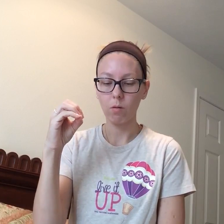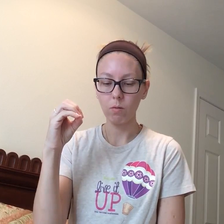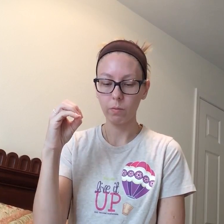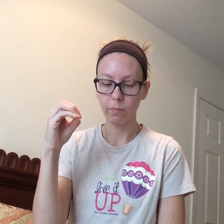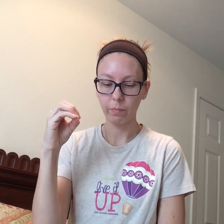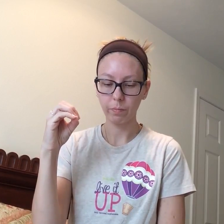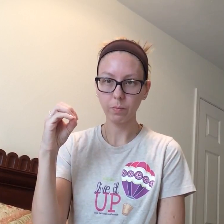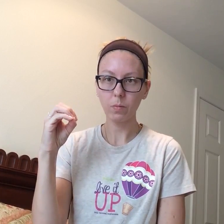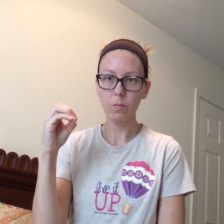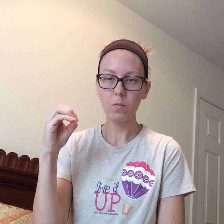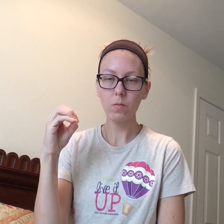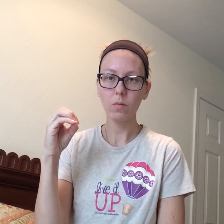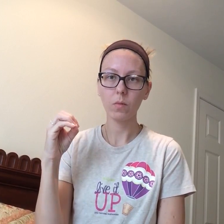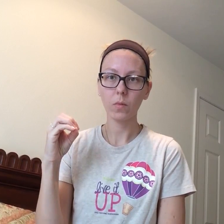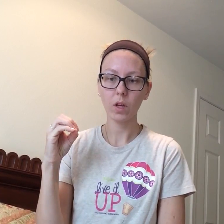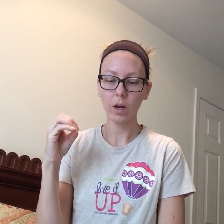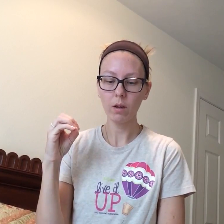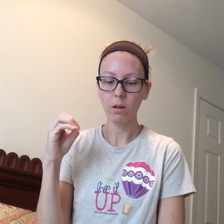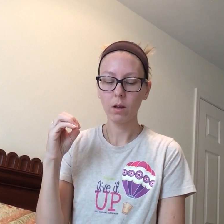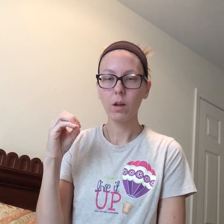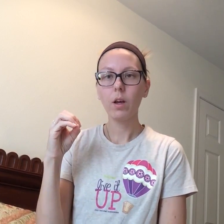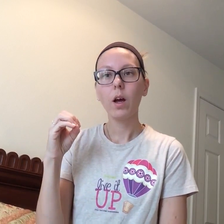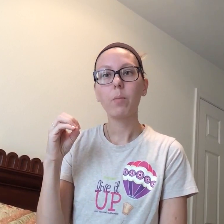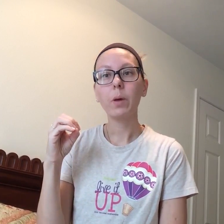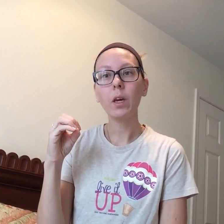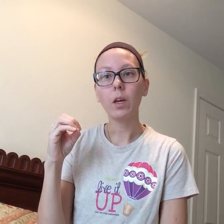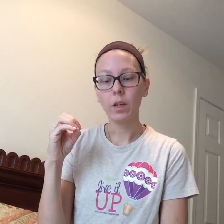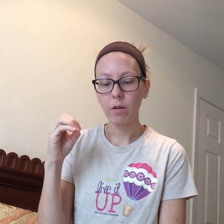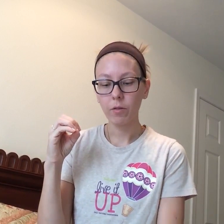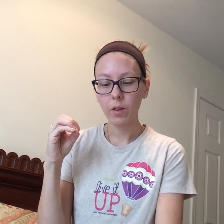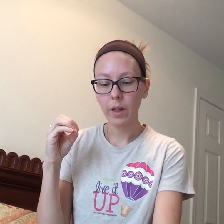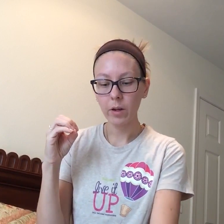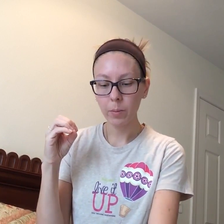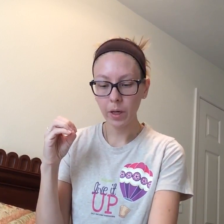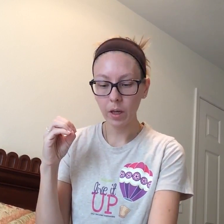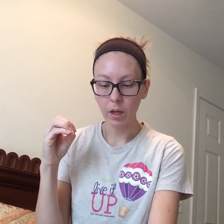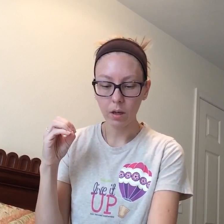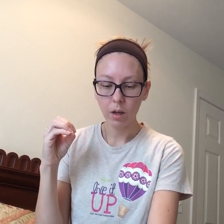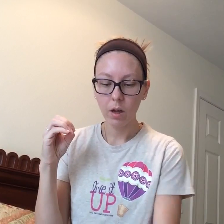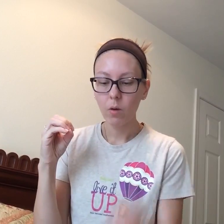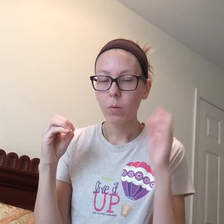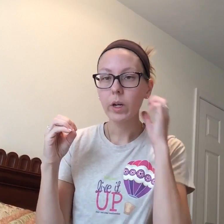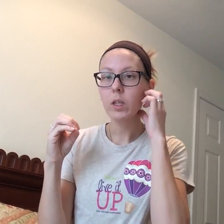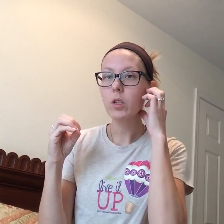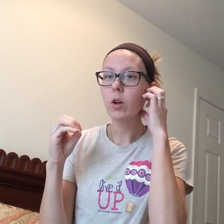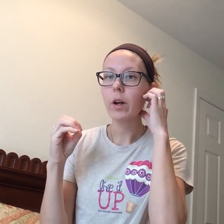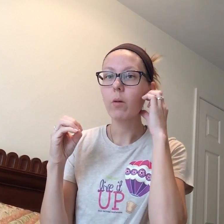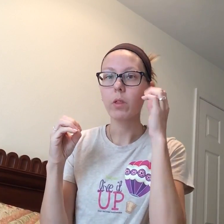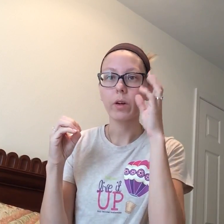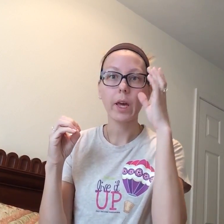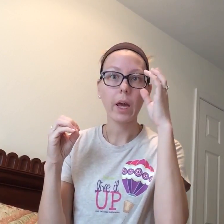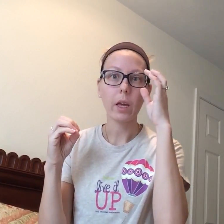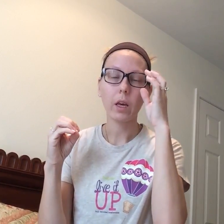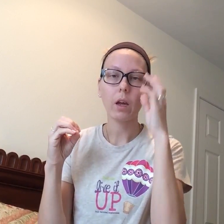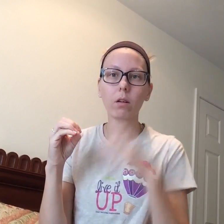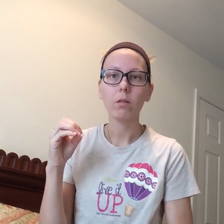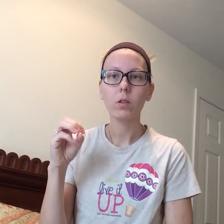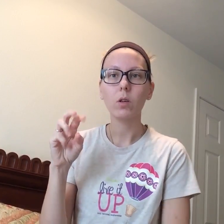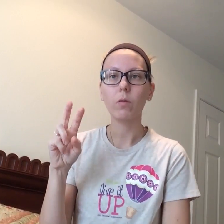O. Okay. A P. Now for the letter P, we're going to start out with our K again. So